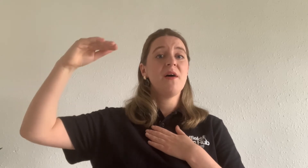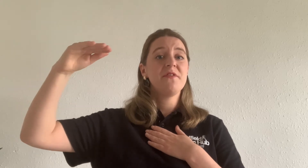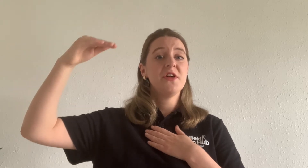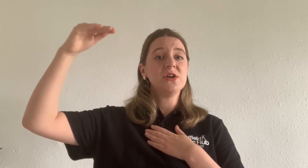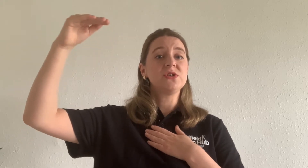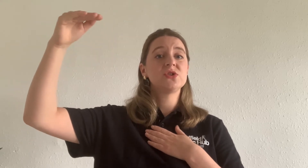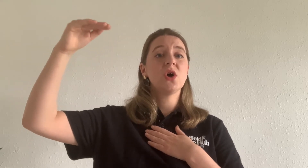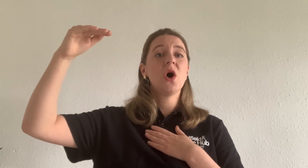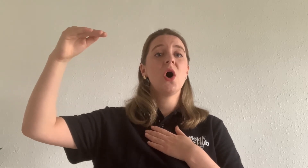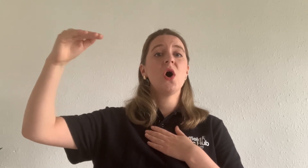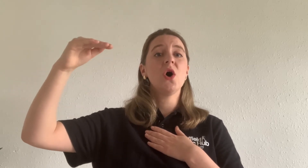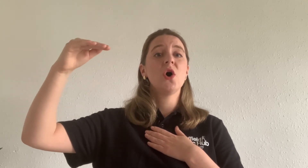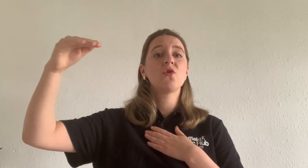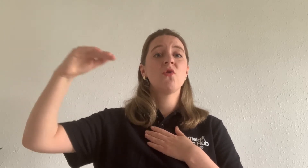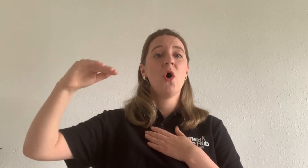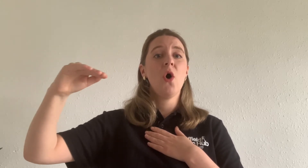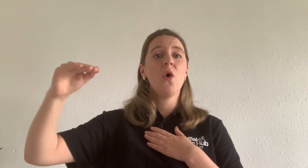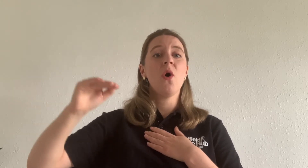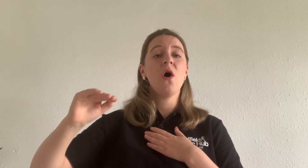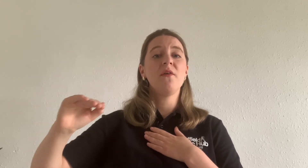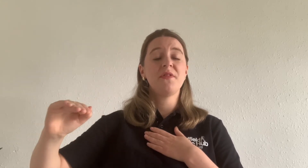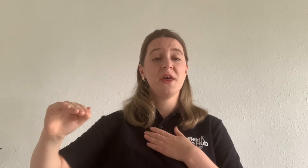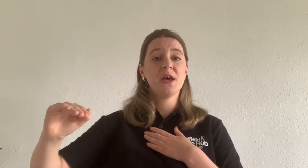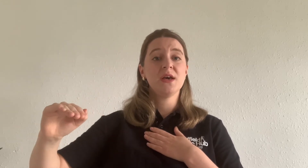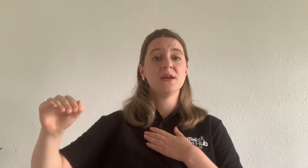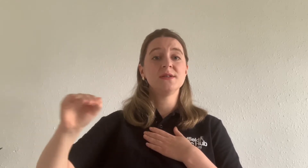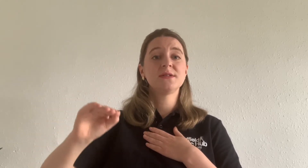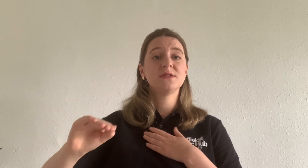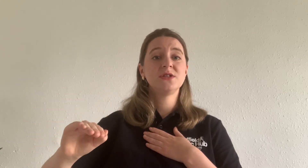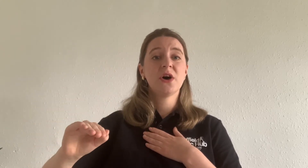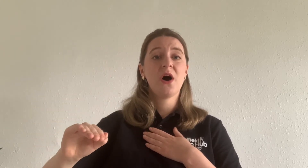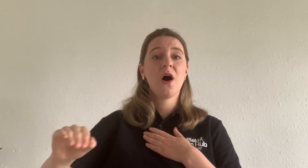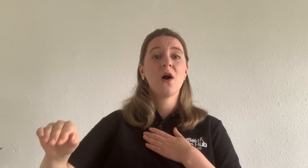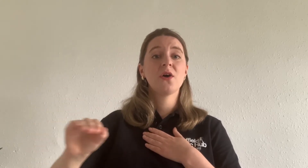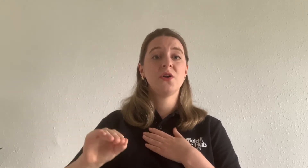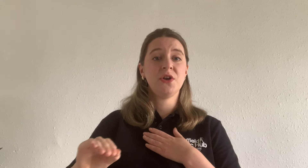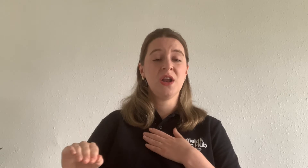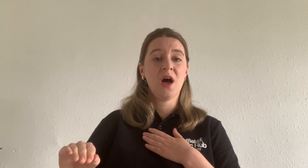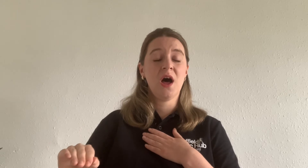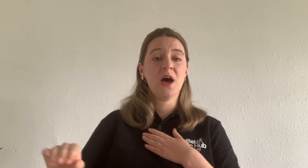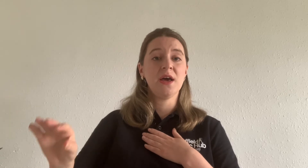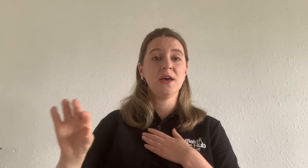the sorrow of this dark night.